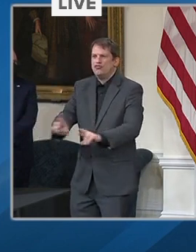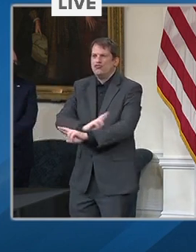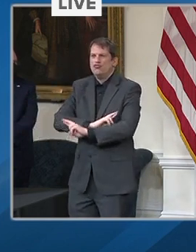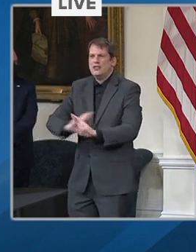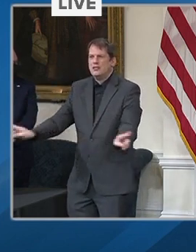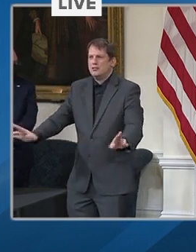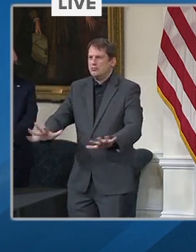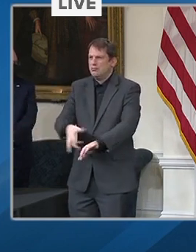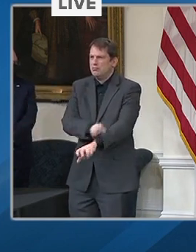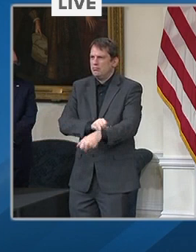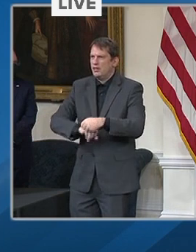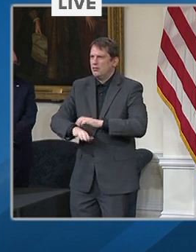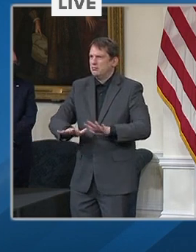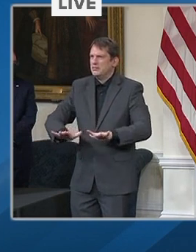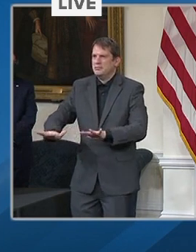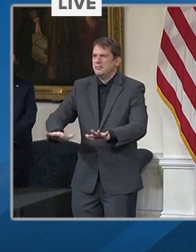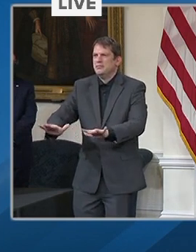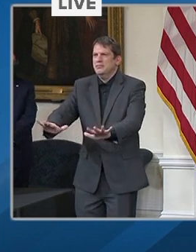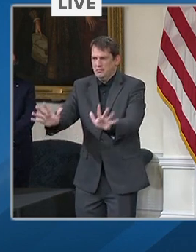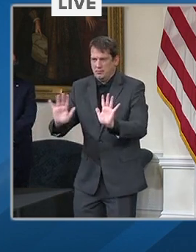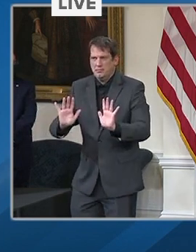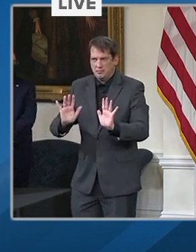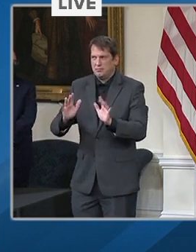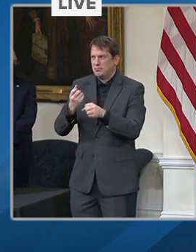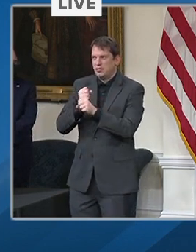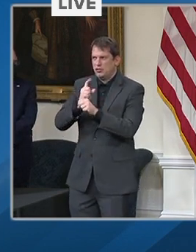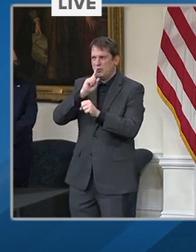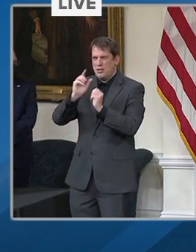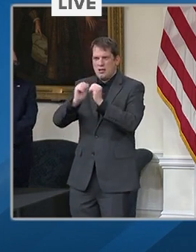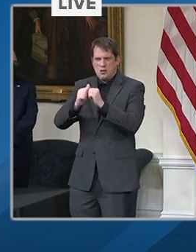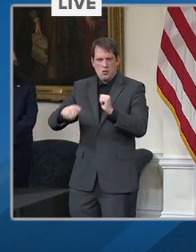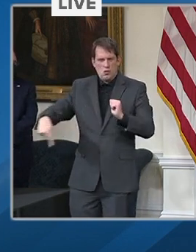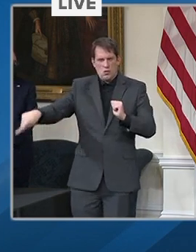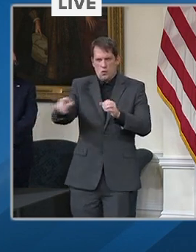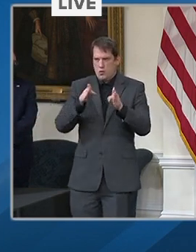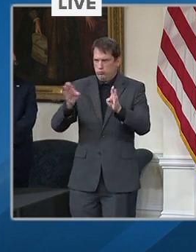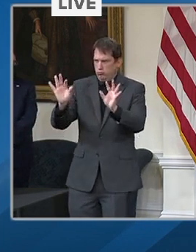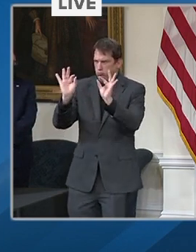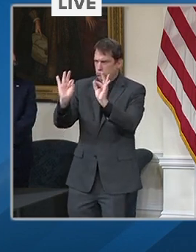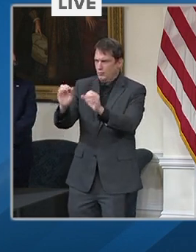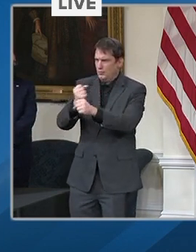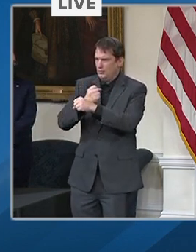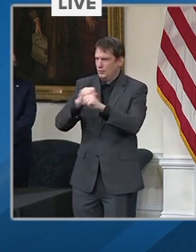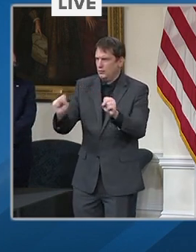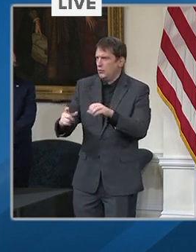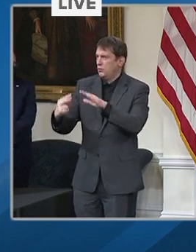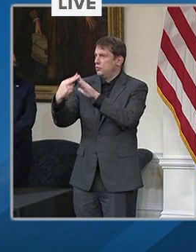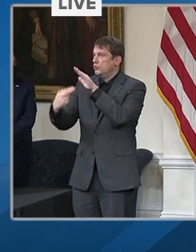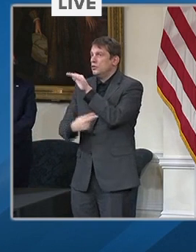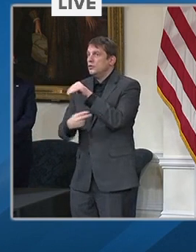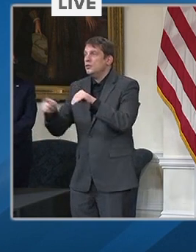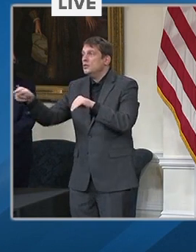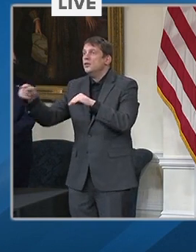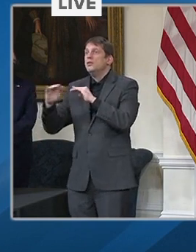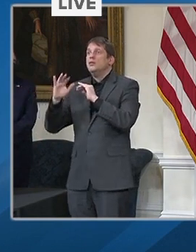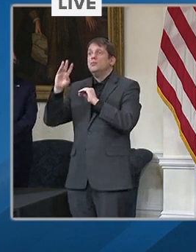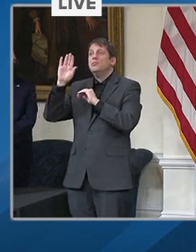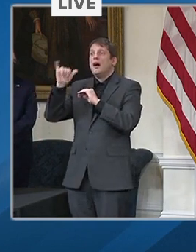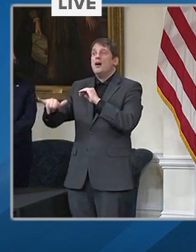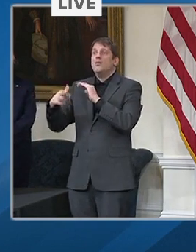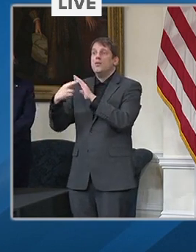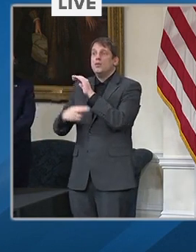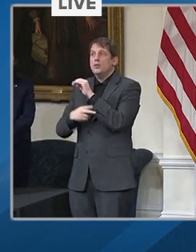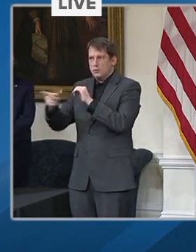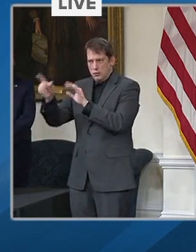safe practices. Some of the accomplishments, including completing the Bay Bridge redecking westbound a year ahead of schedule. We were running shuttles